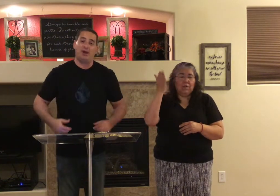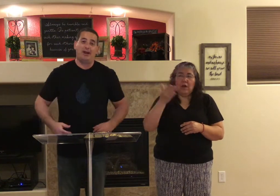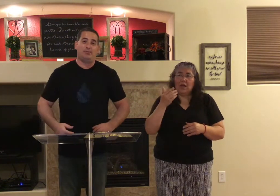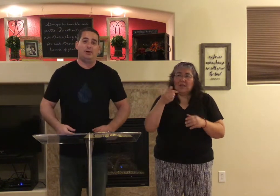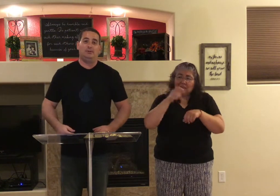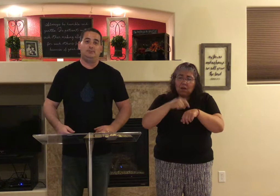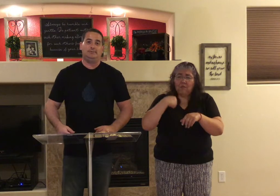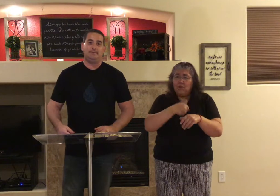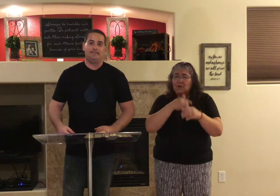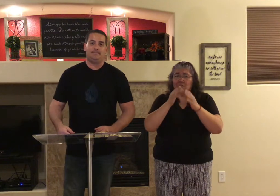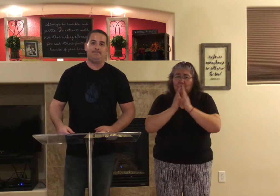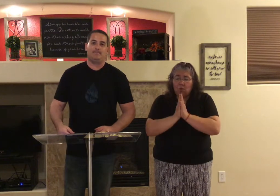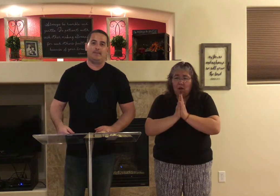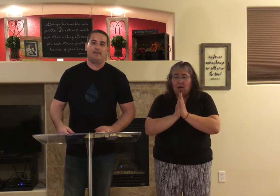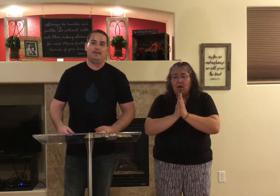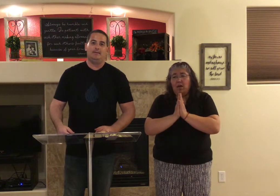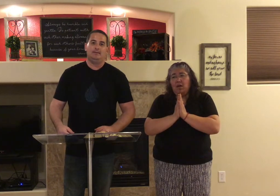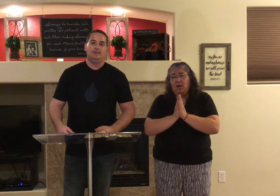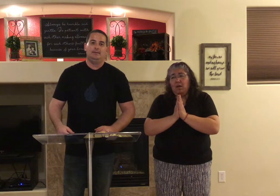to pray, bro.